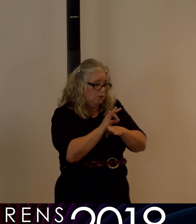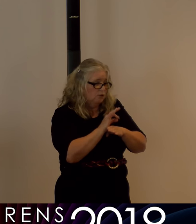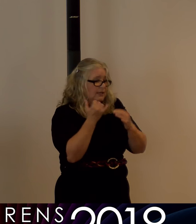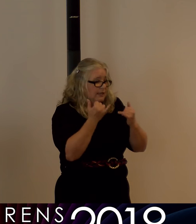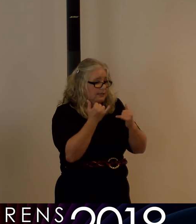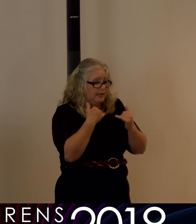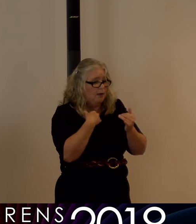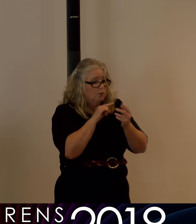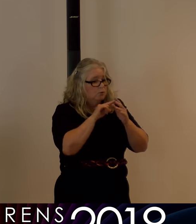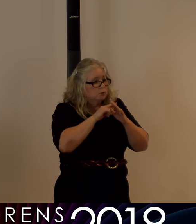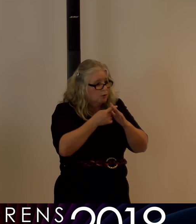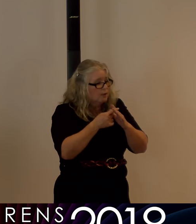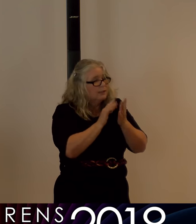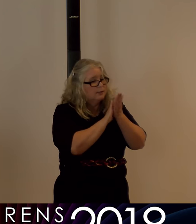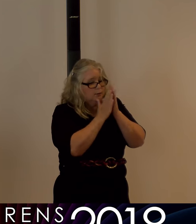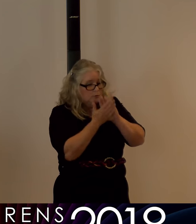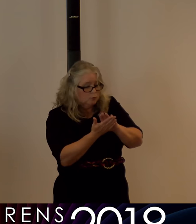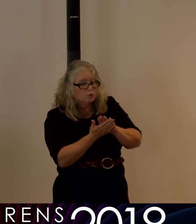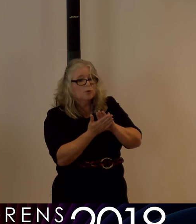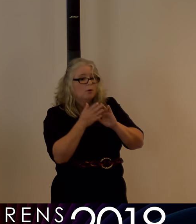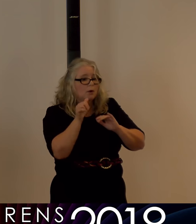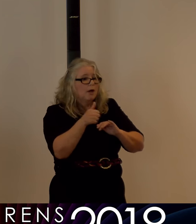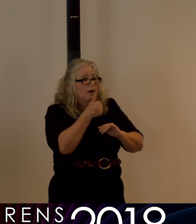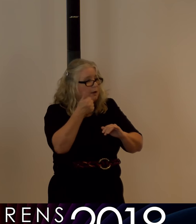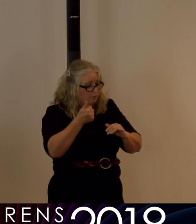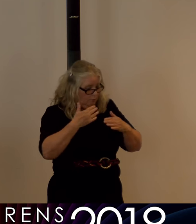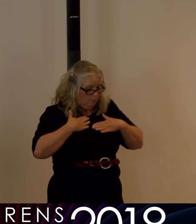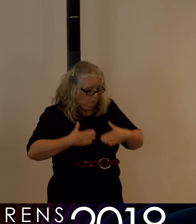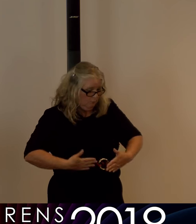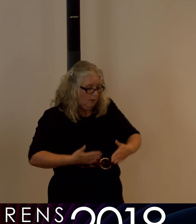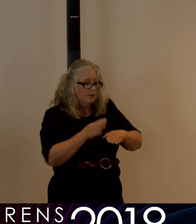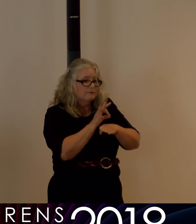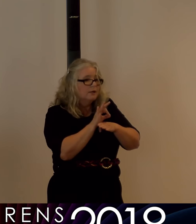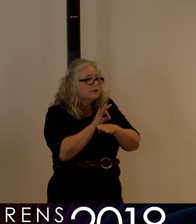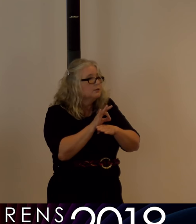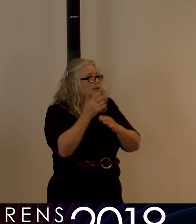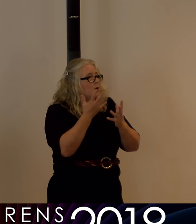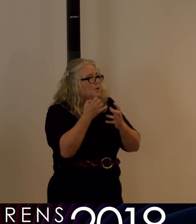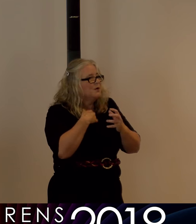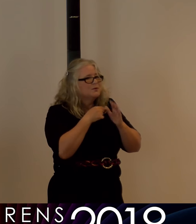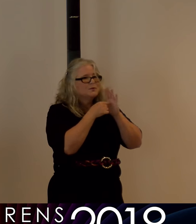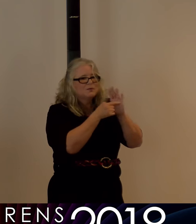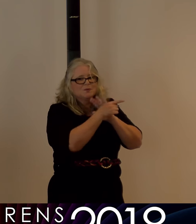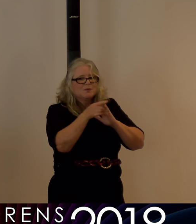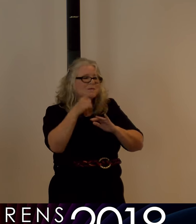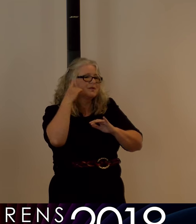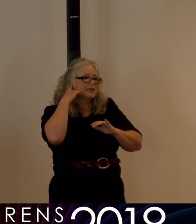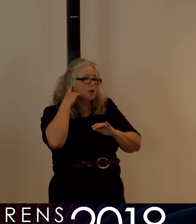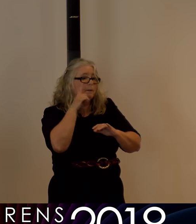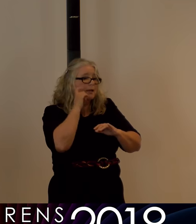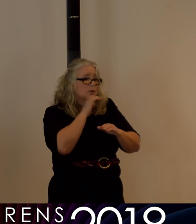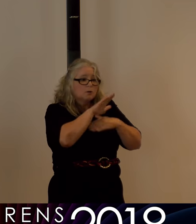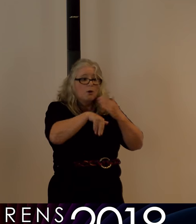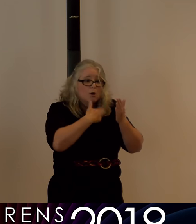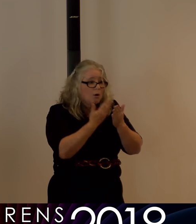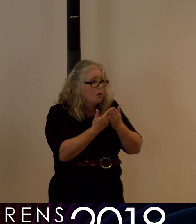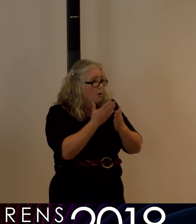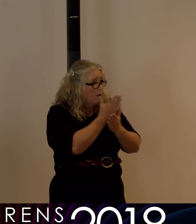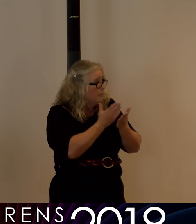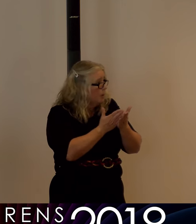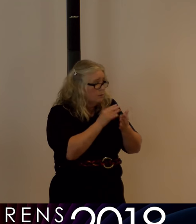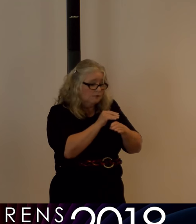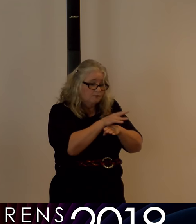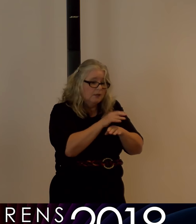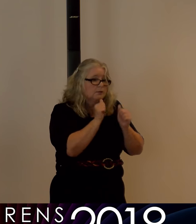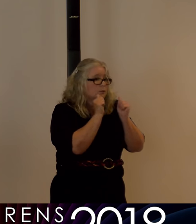So let me just introduce the ear. Because all parts of the ear are affected in CHARGE syndrome, the outer ear, the middle ear,